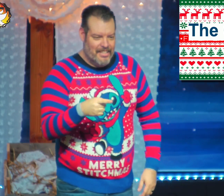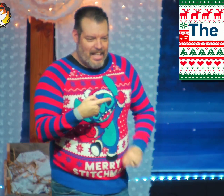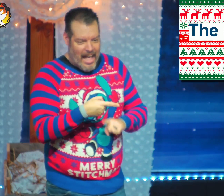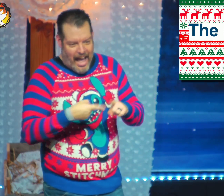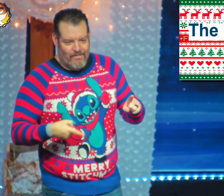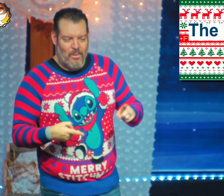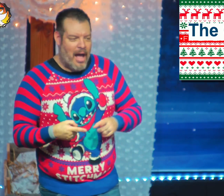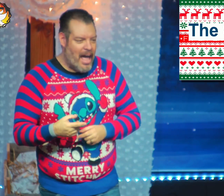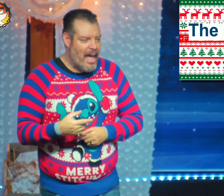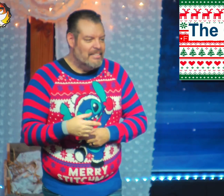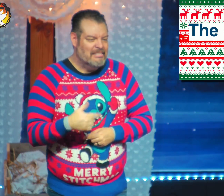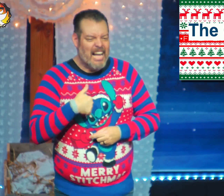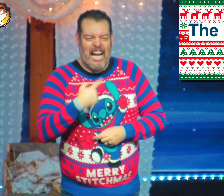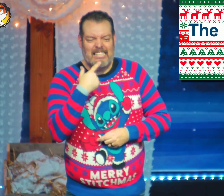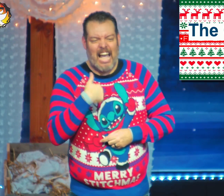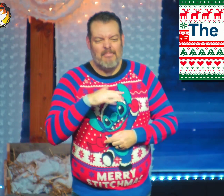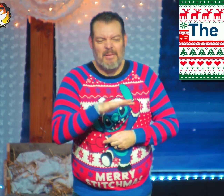crazy in the Christmas rush.